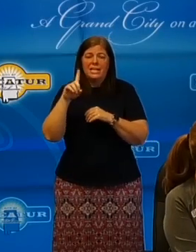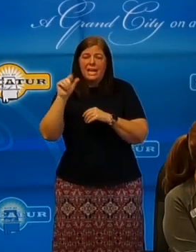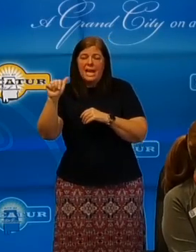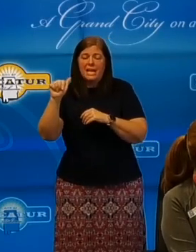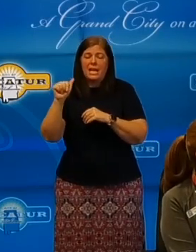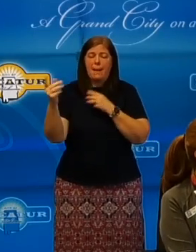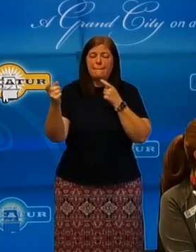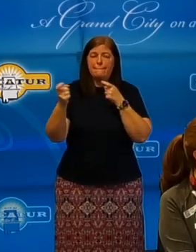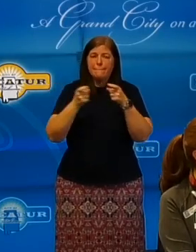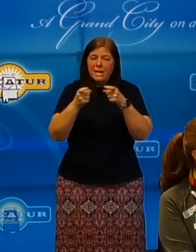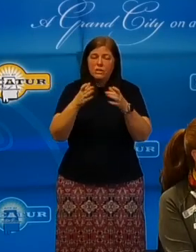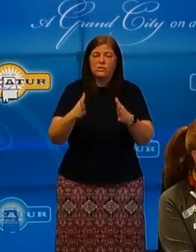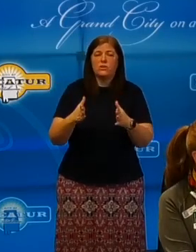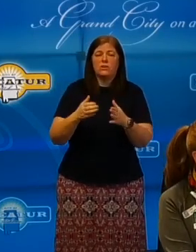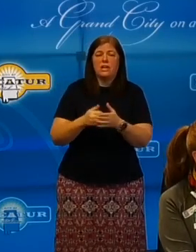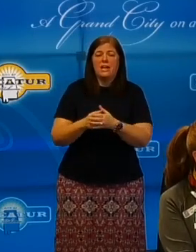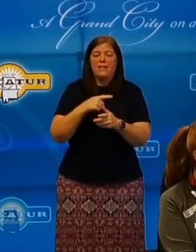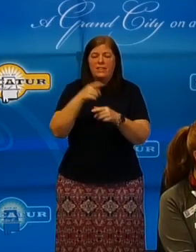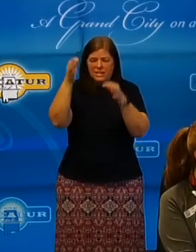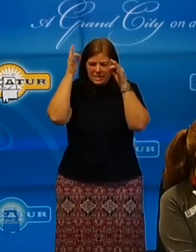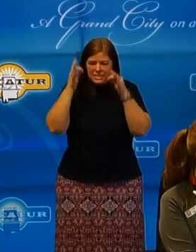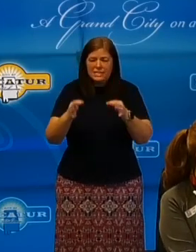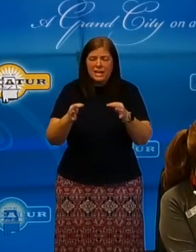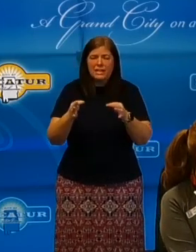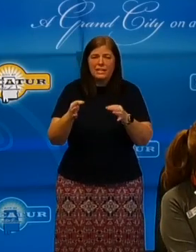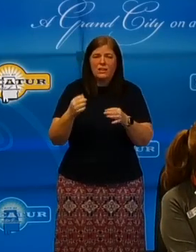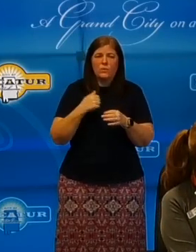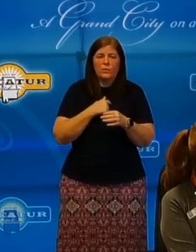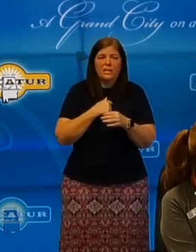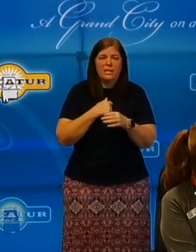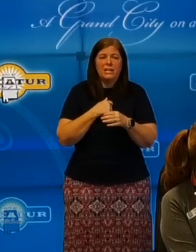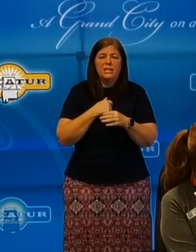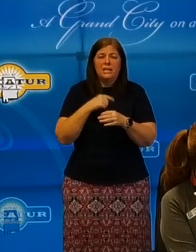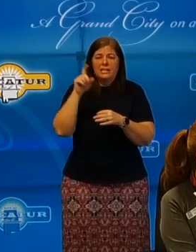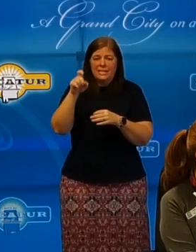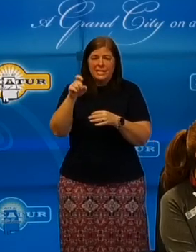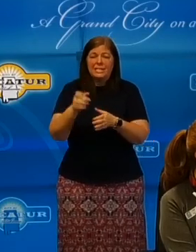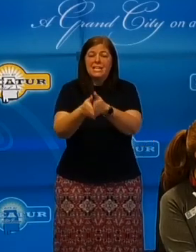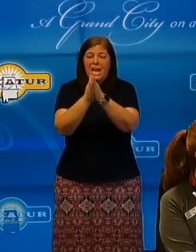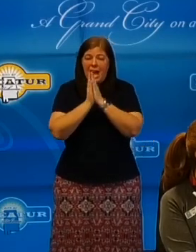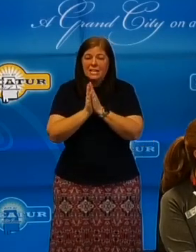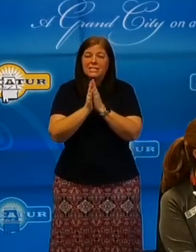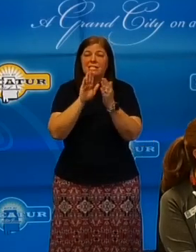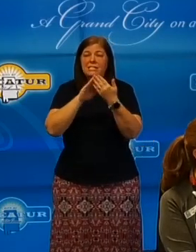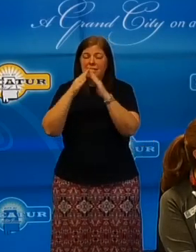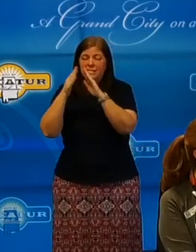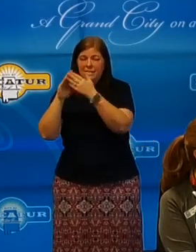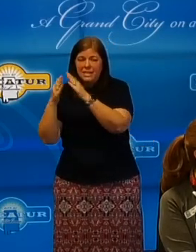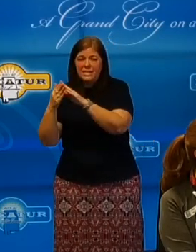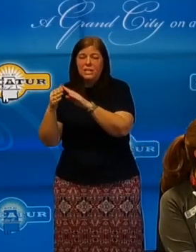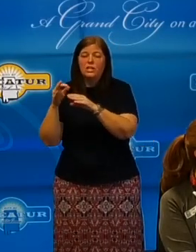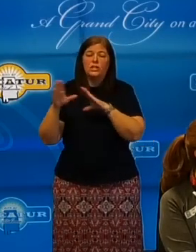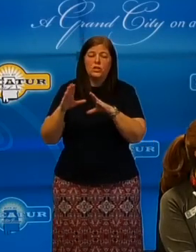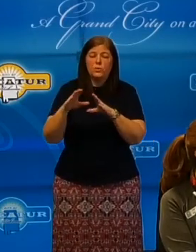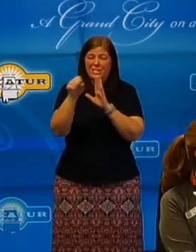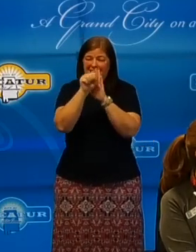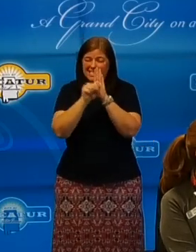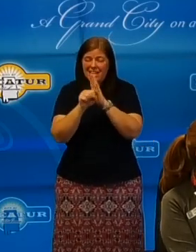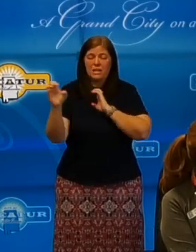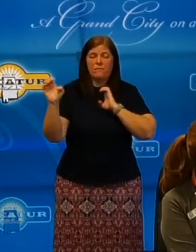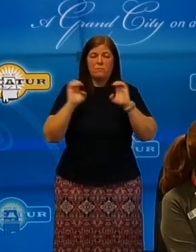Allen, the council decided that was time for us to then enact the city State of Emergency Act, and we did that,